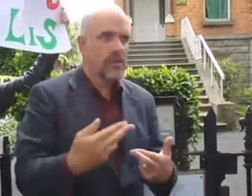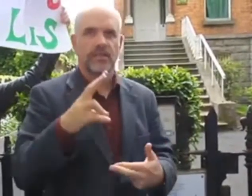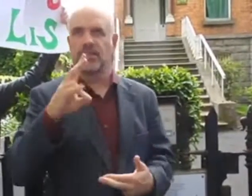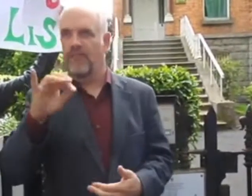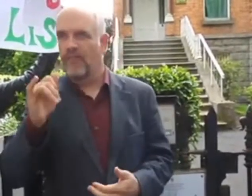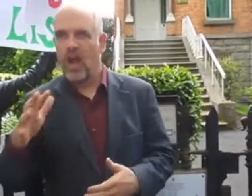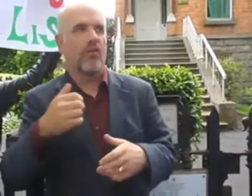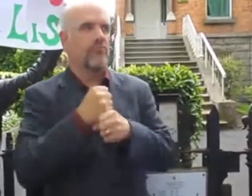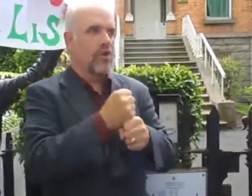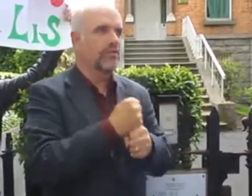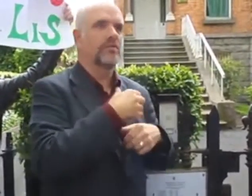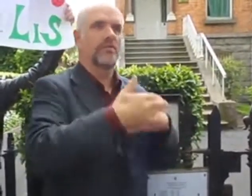think the better way is